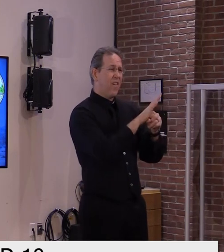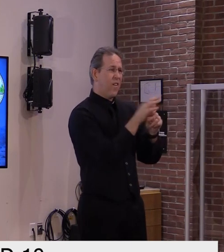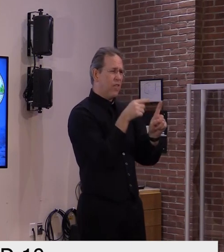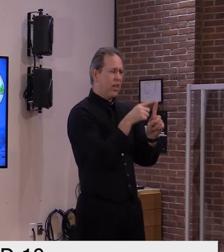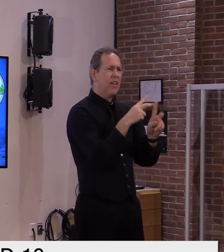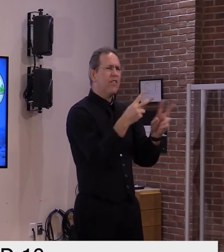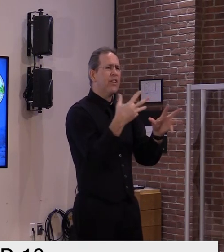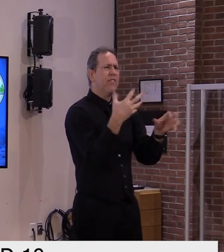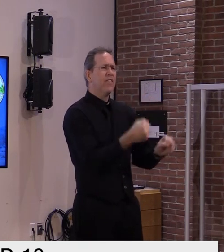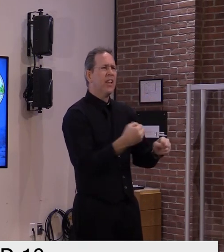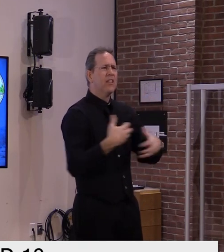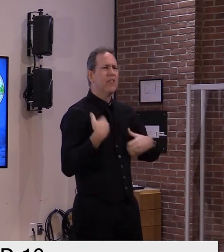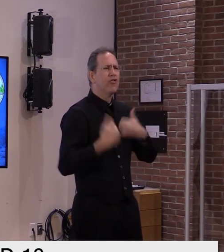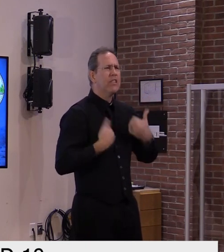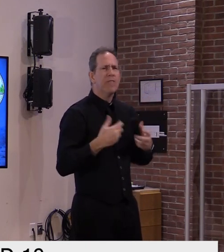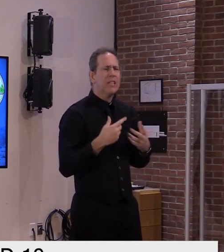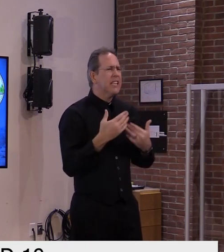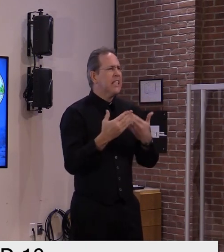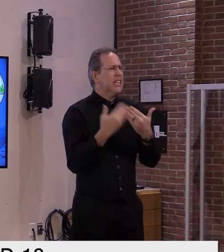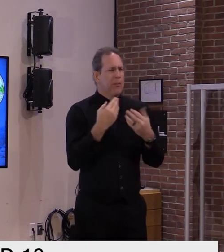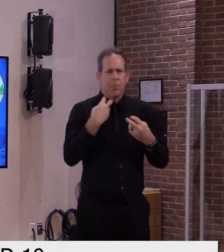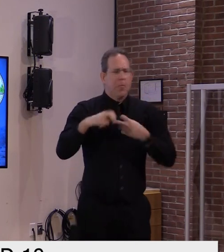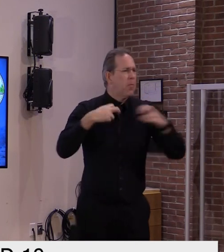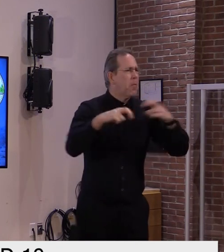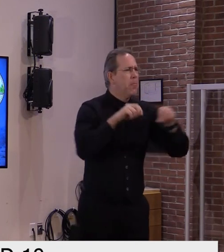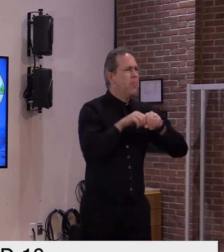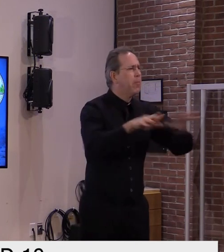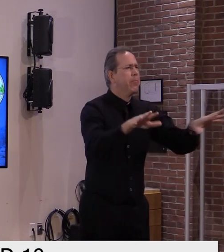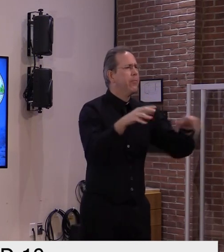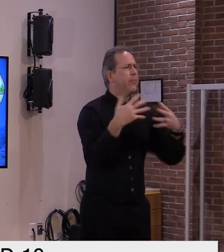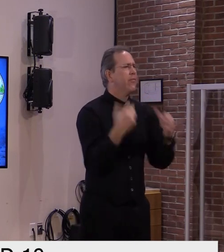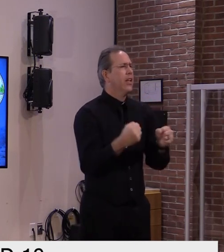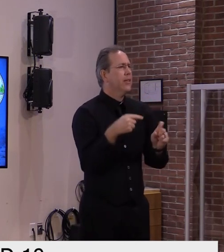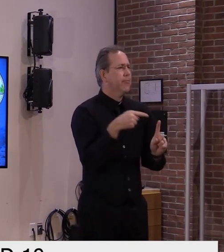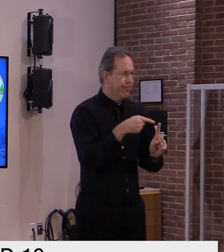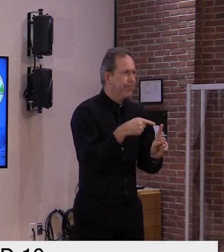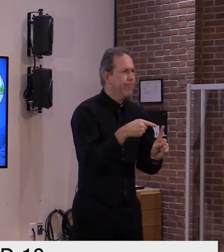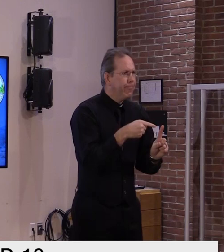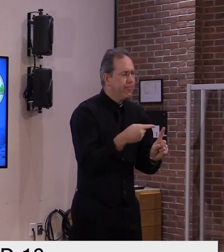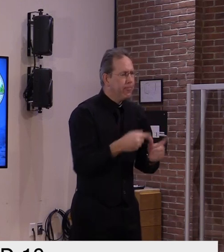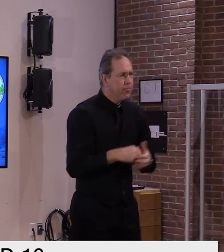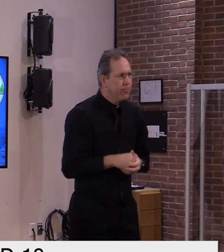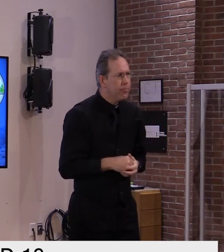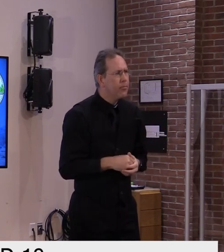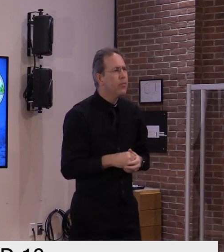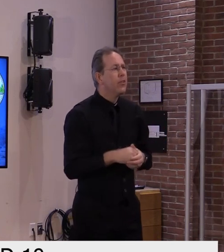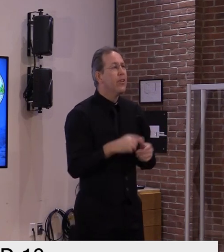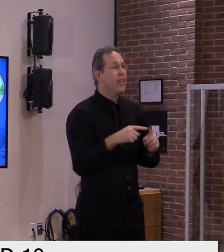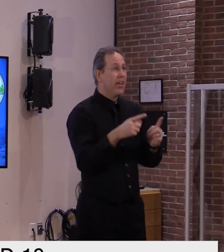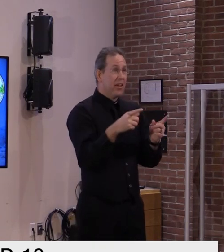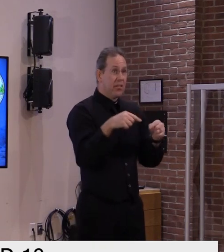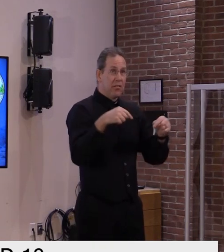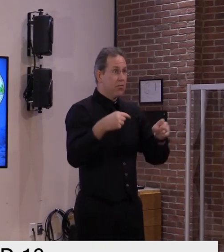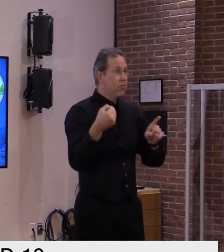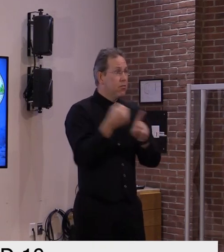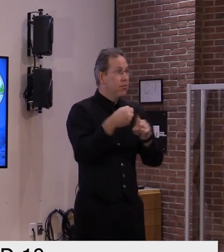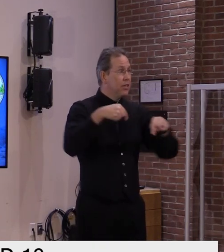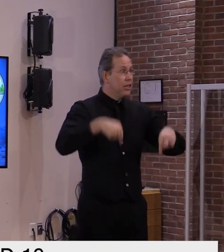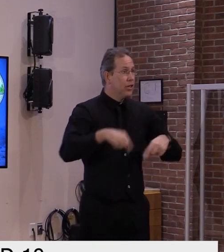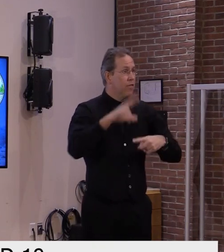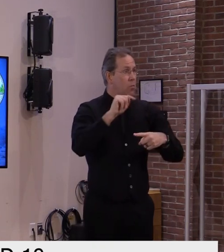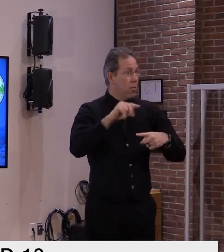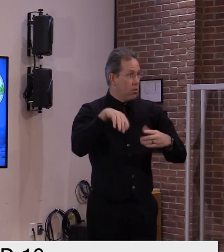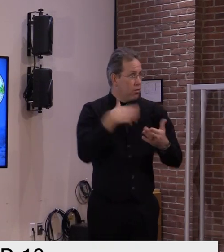in Vermont. I've been one of those, though we still do not have any confirmed cases of it here.